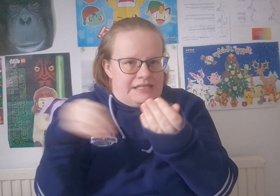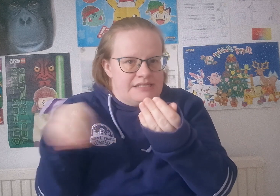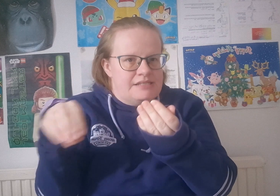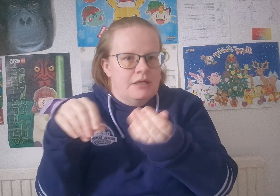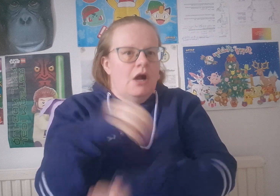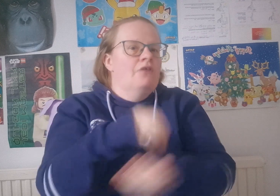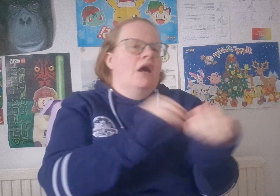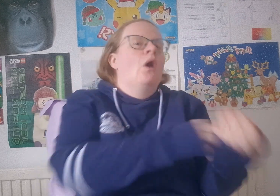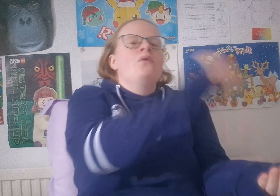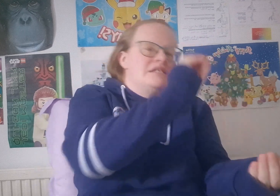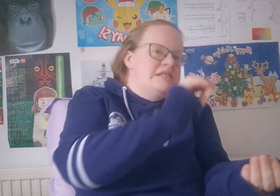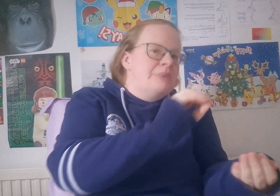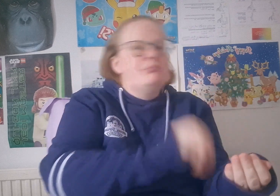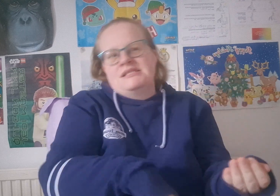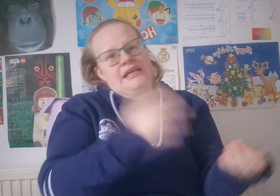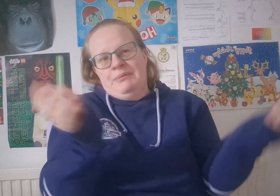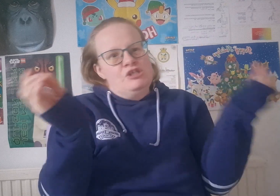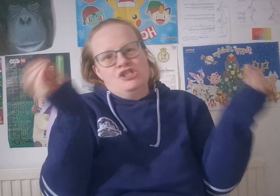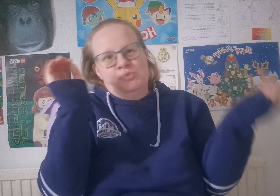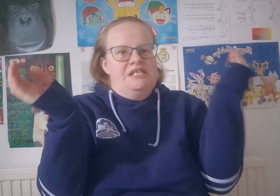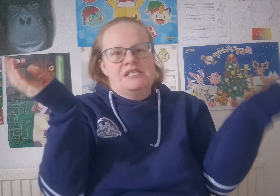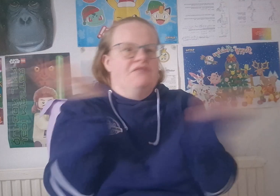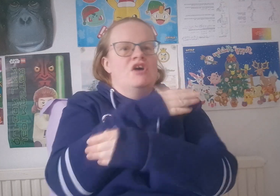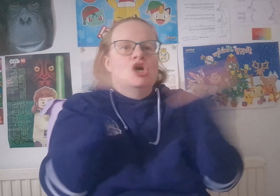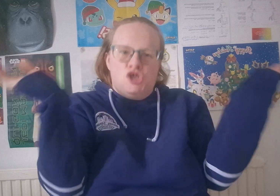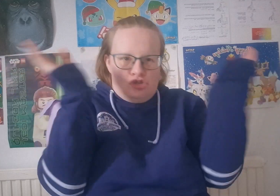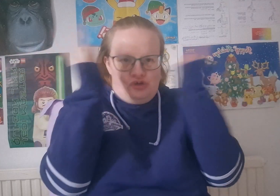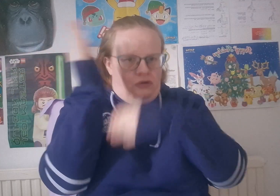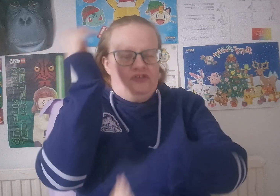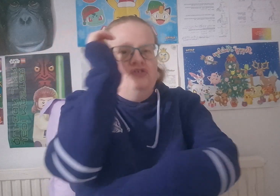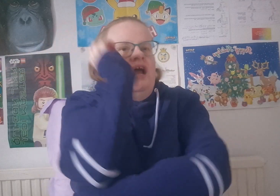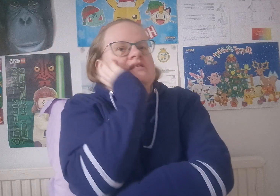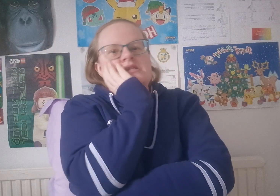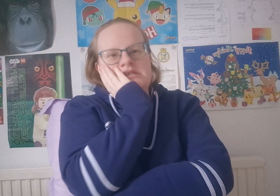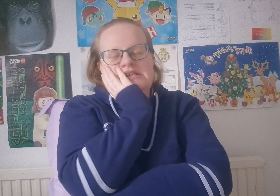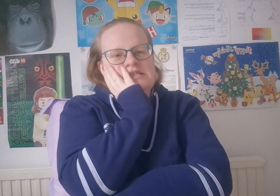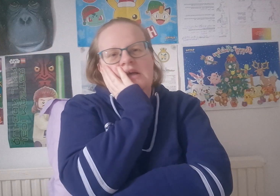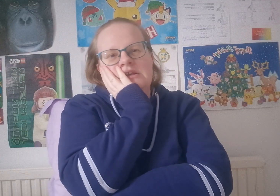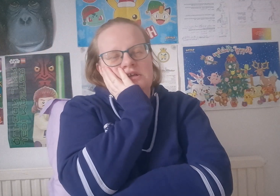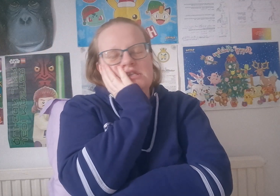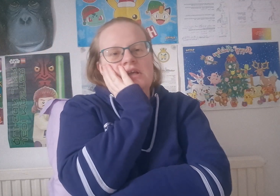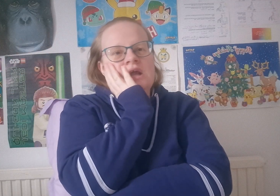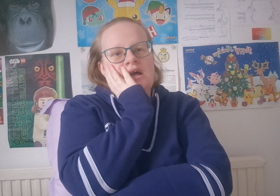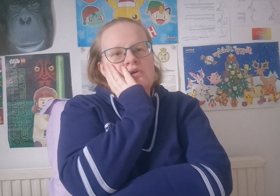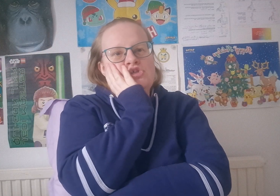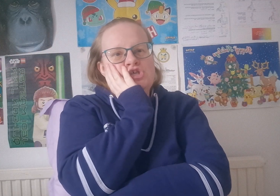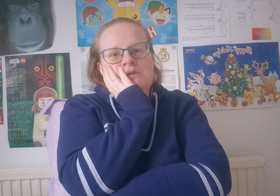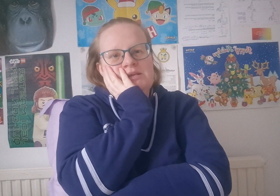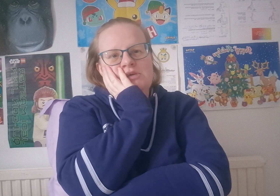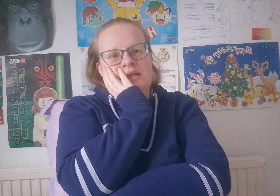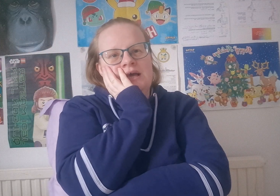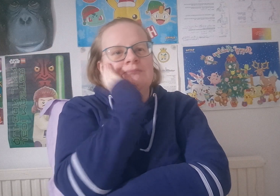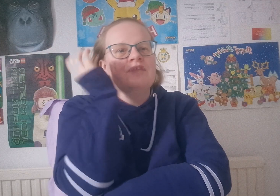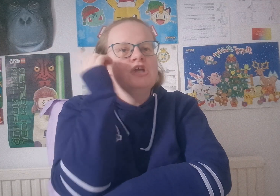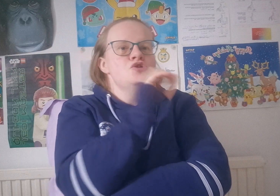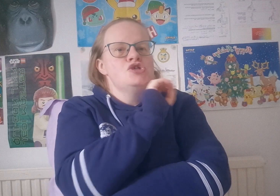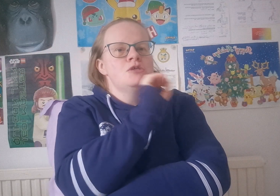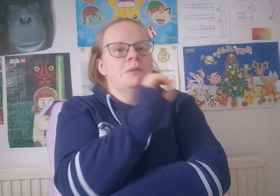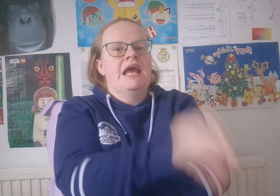list. There's the Tempest link because the twins have cross-dressed and this, that, the other. It's like, no, you shouldn't be doing that. You should be